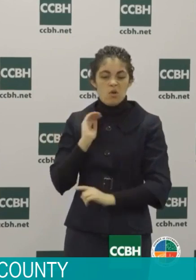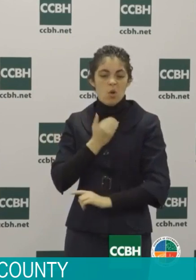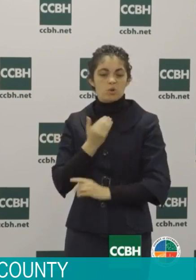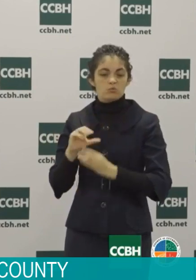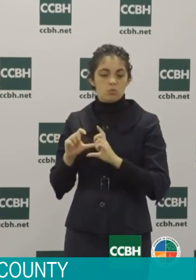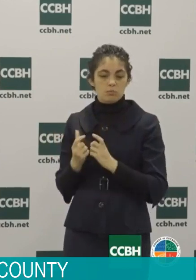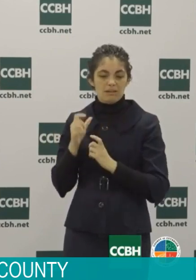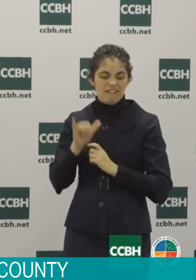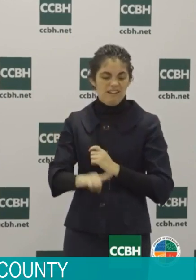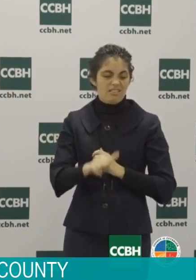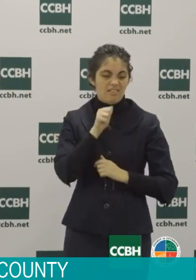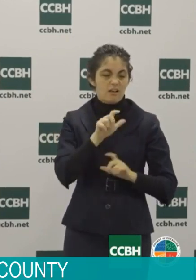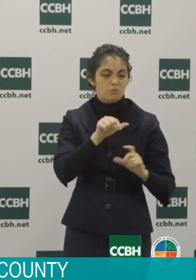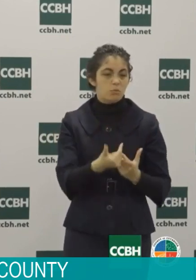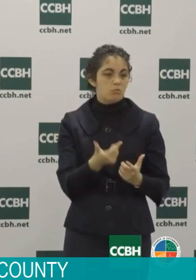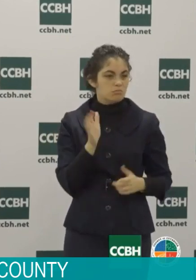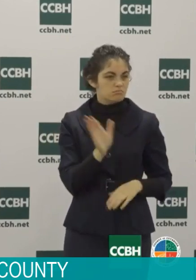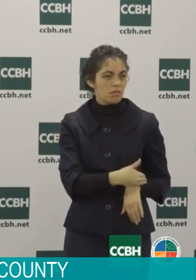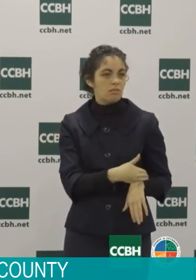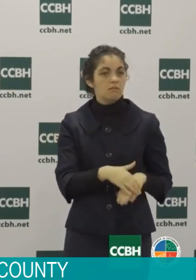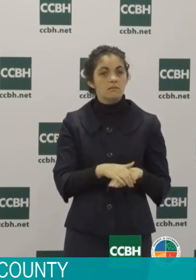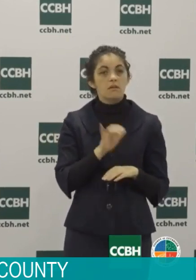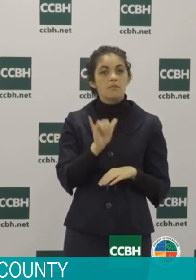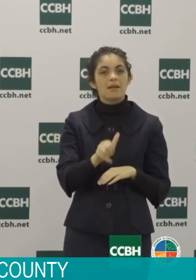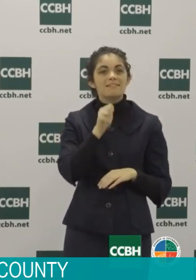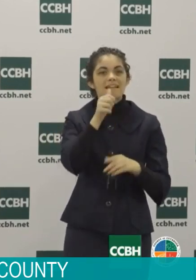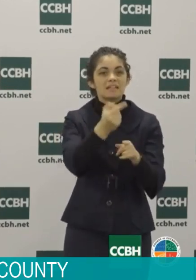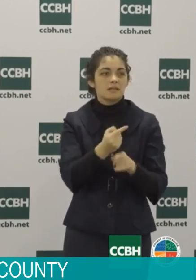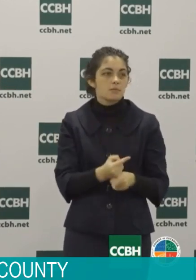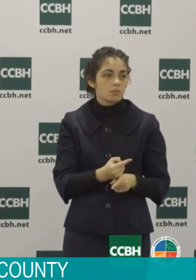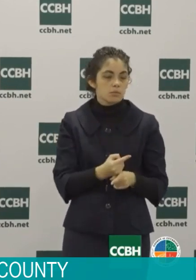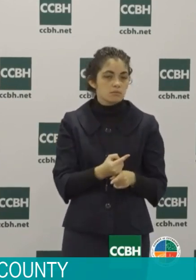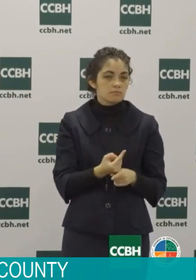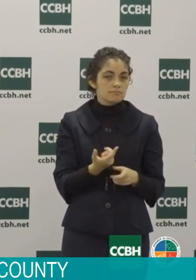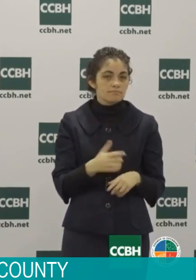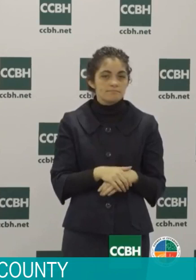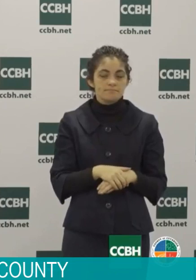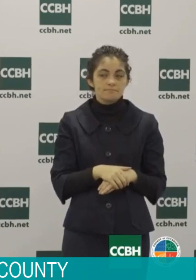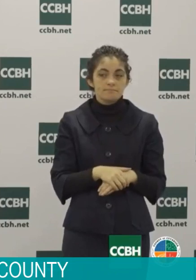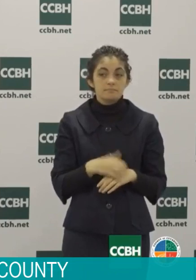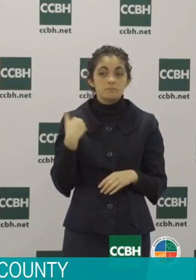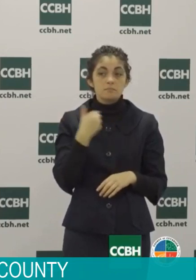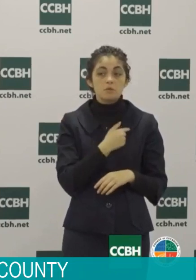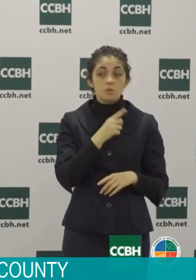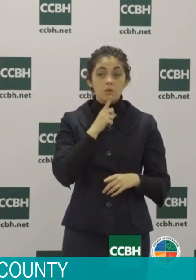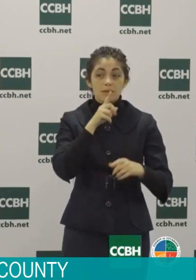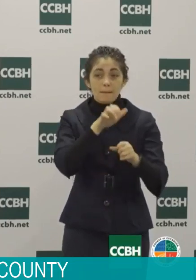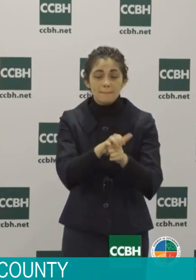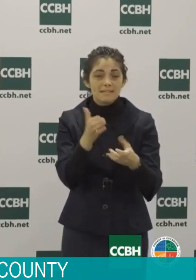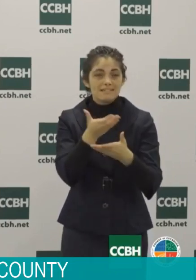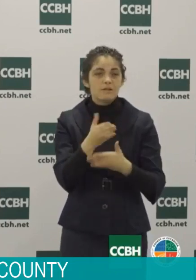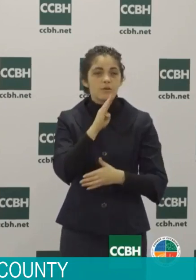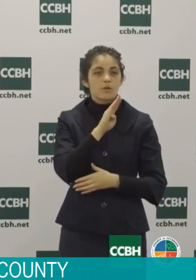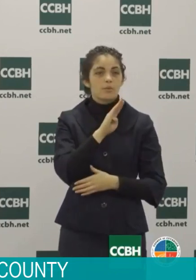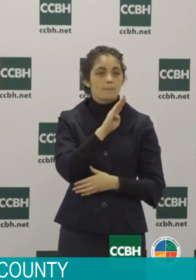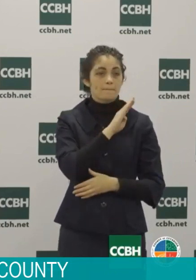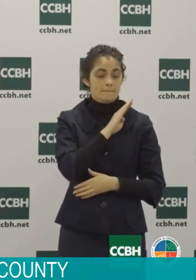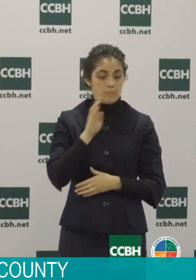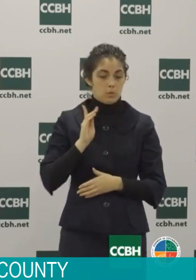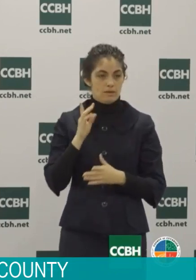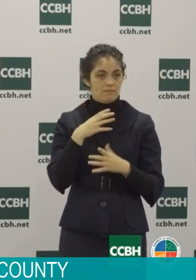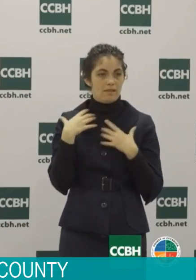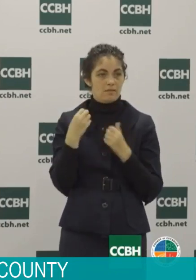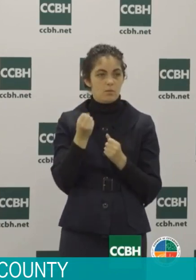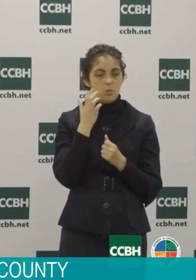communities of color in unjust and unacceptable ways. And so we commit to you here at the Board of Health that we will